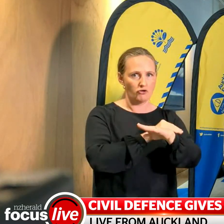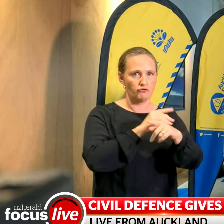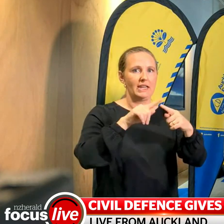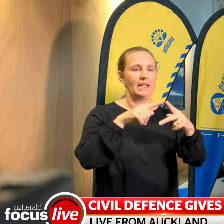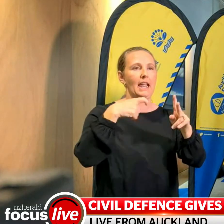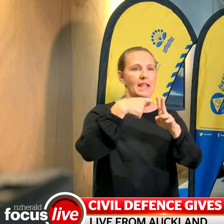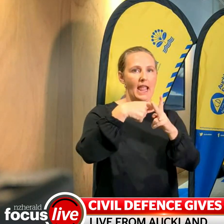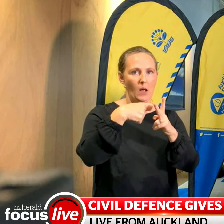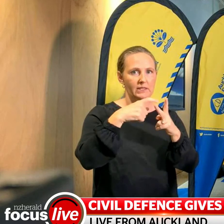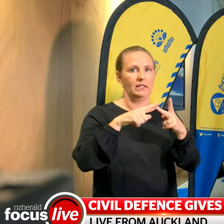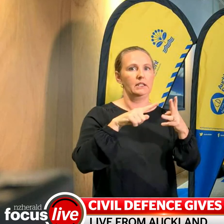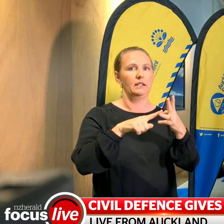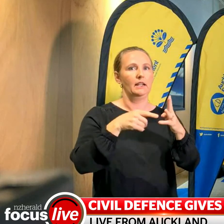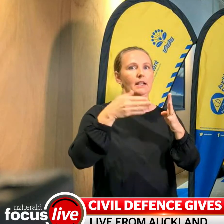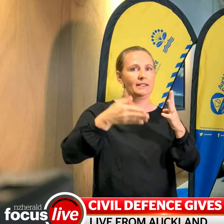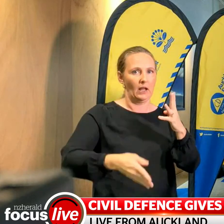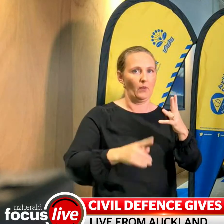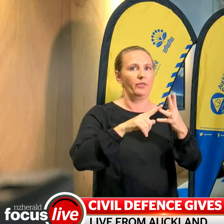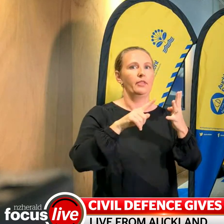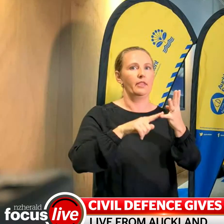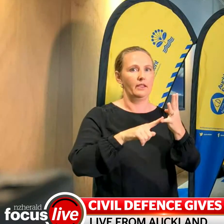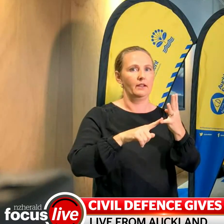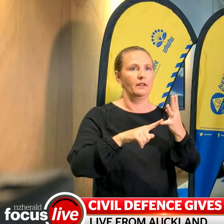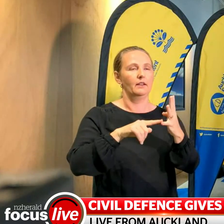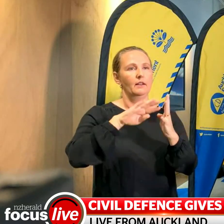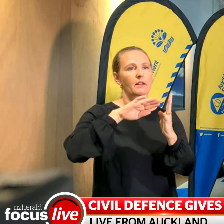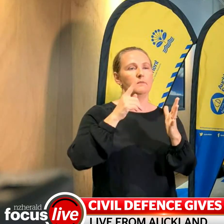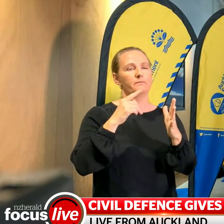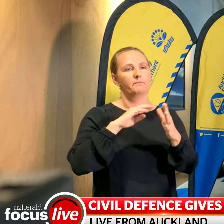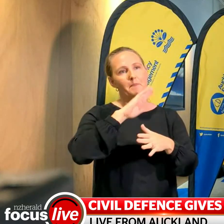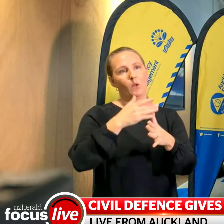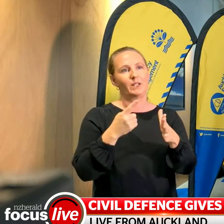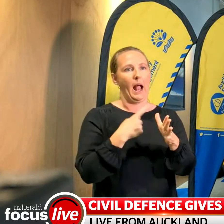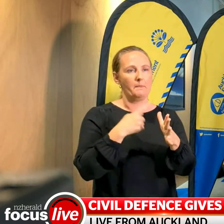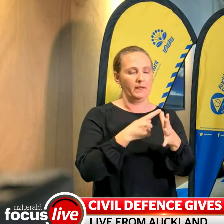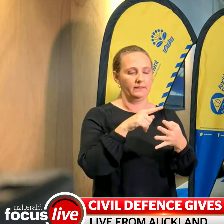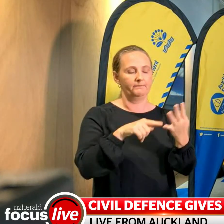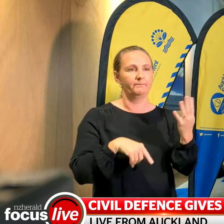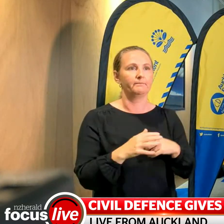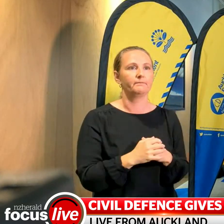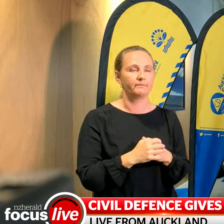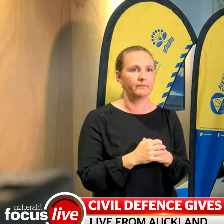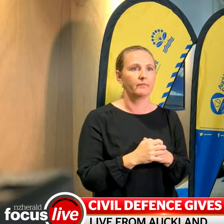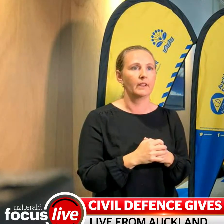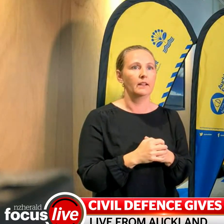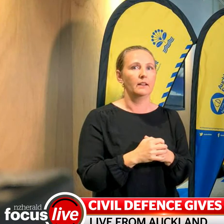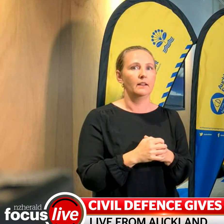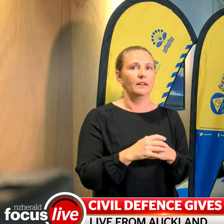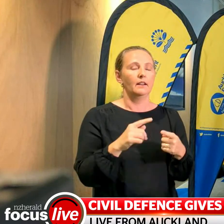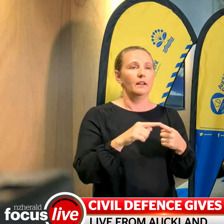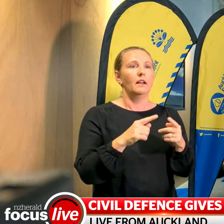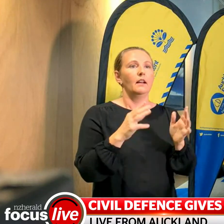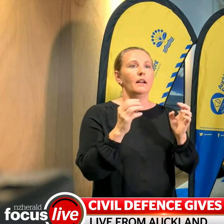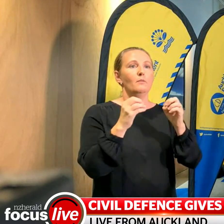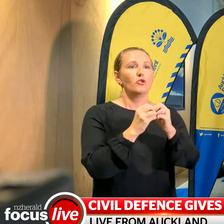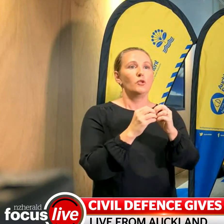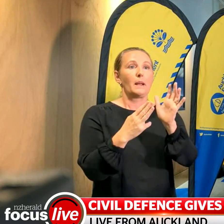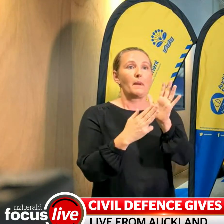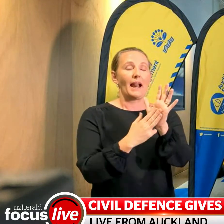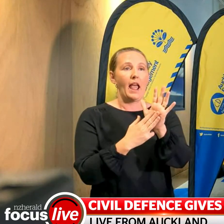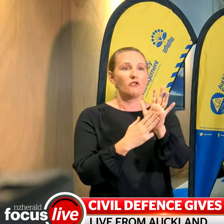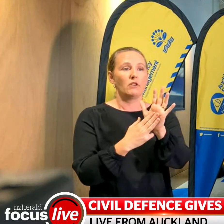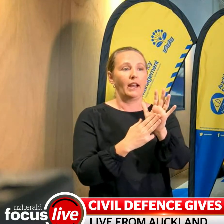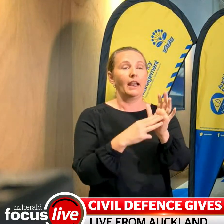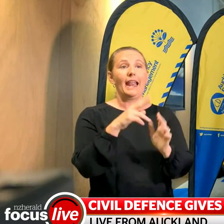to Henderson from today. The new address will be Bruce McLaren Community Centre at Hub West 29 Corbin